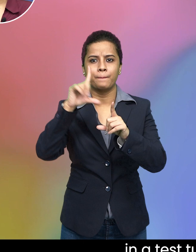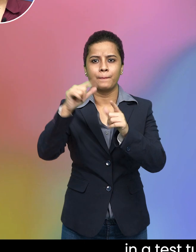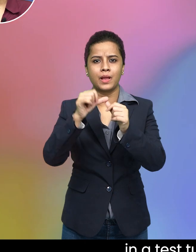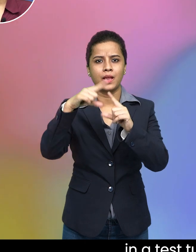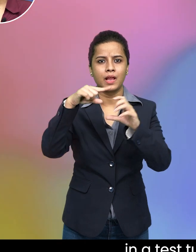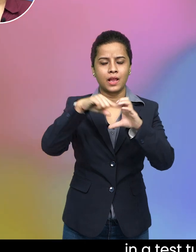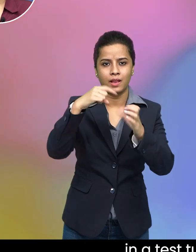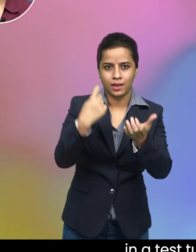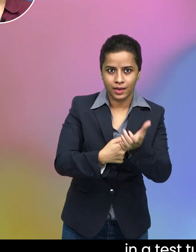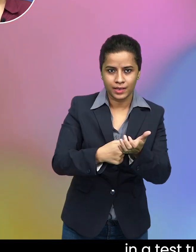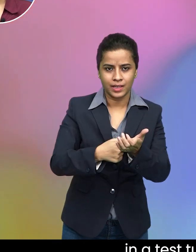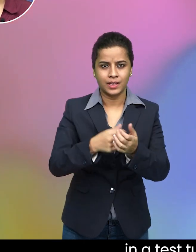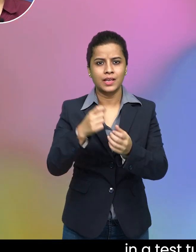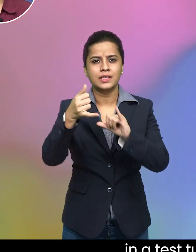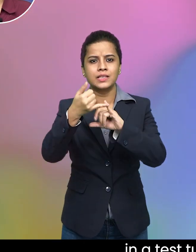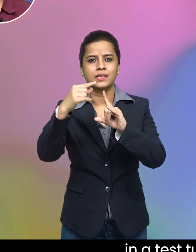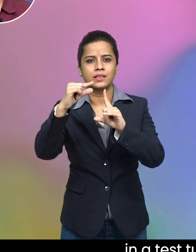over a water bath.